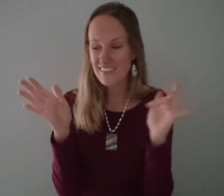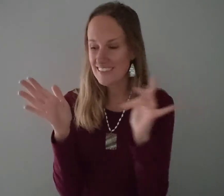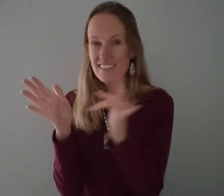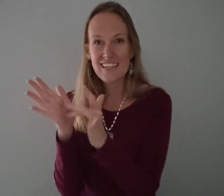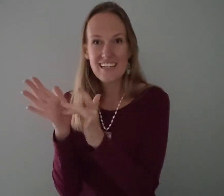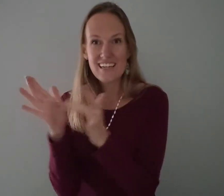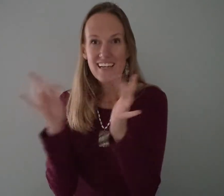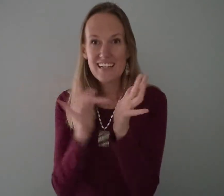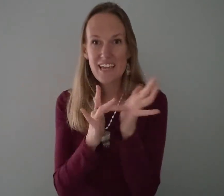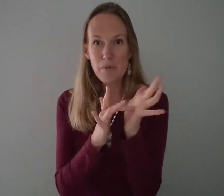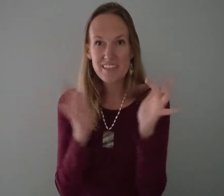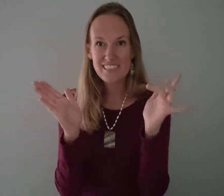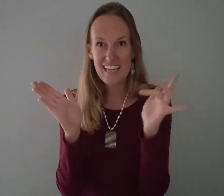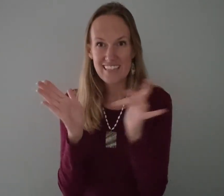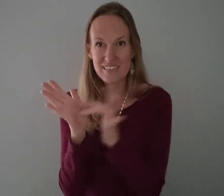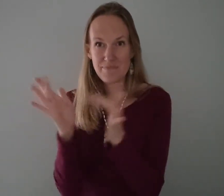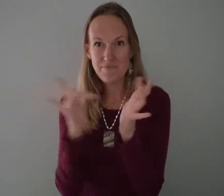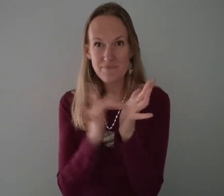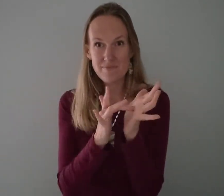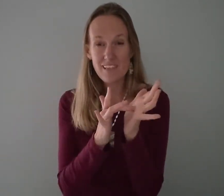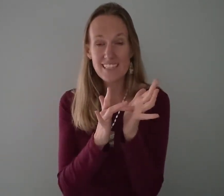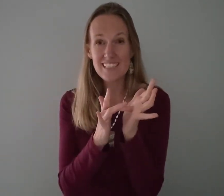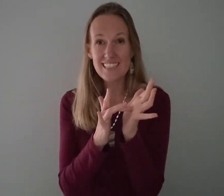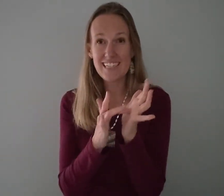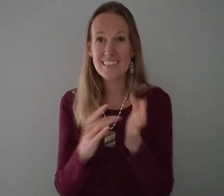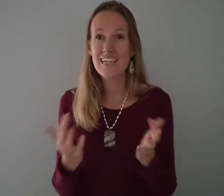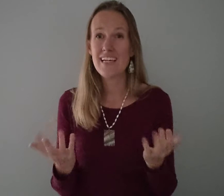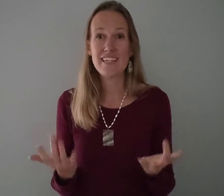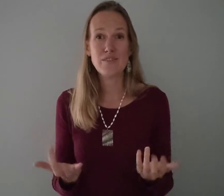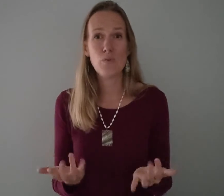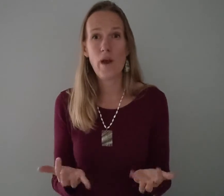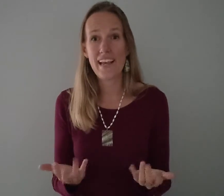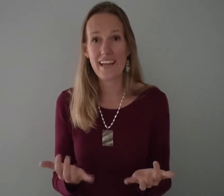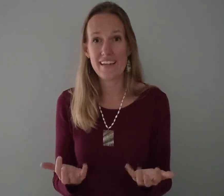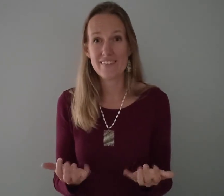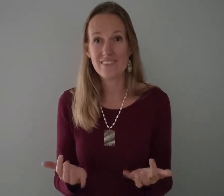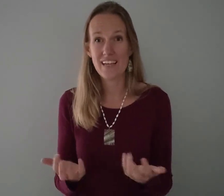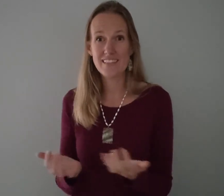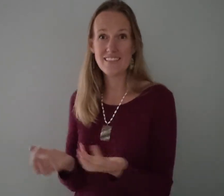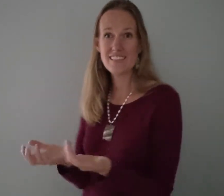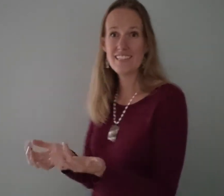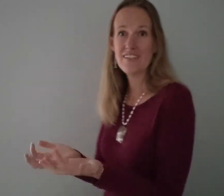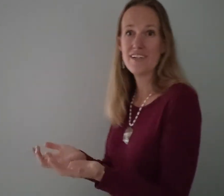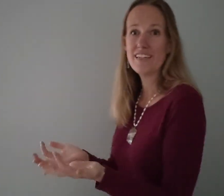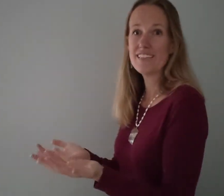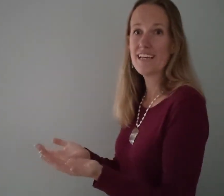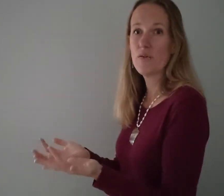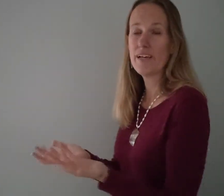fingers, nail-pierced hands. Jesus is waiting, okay? So you just take your fingers, kind of wiggle